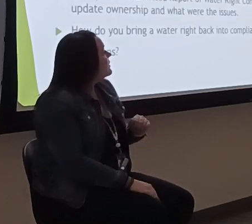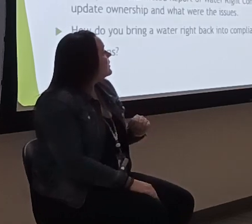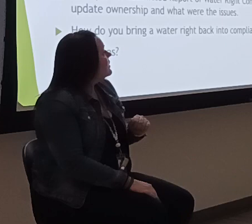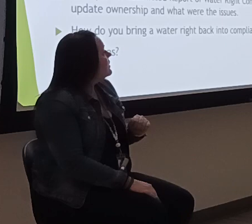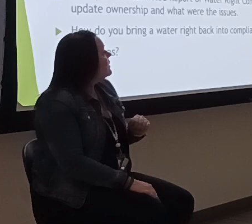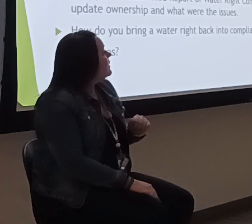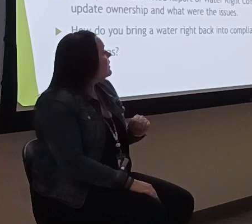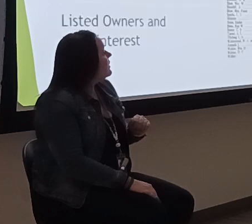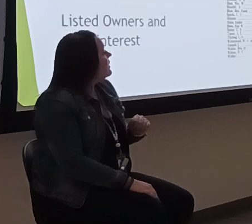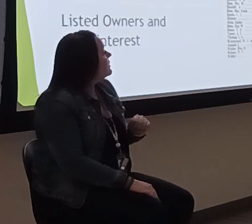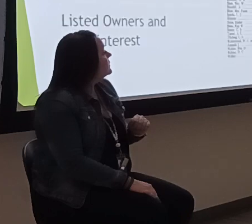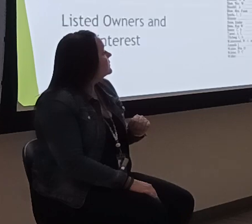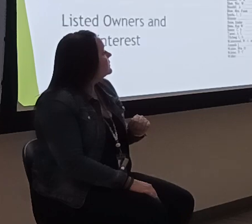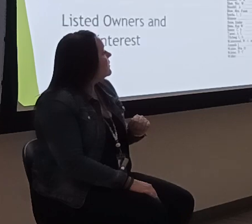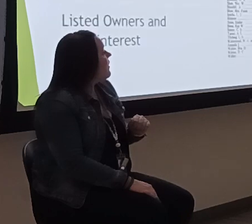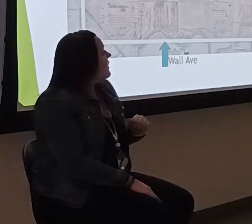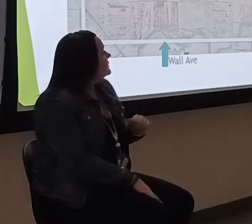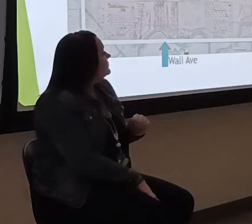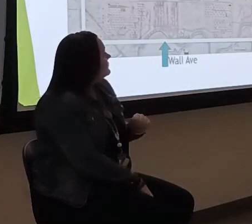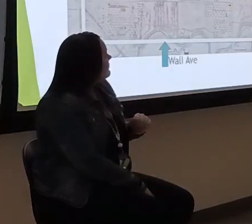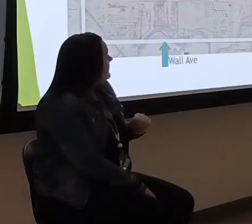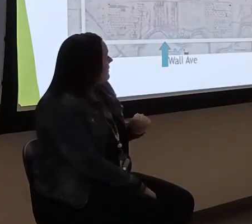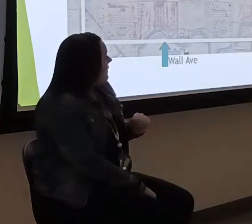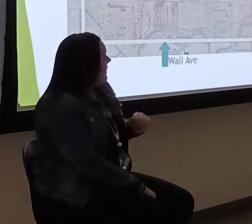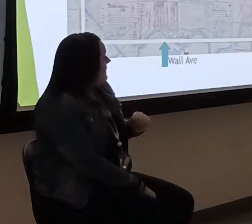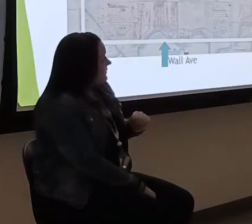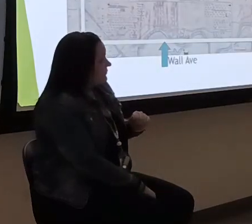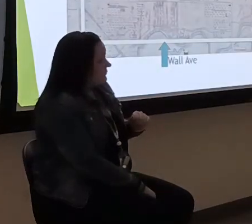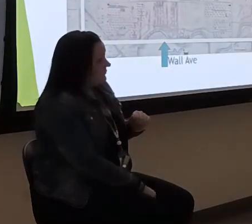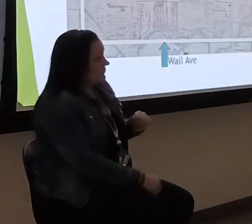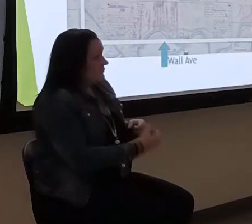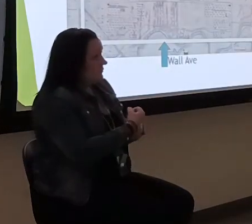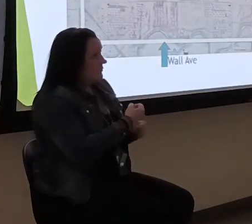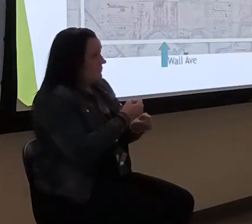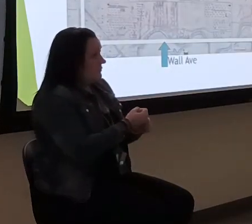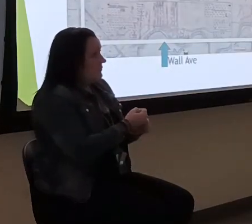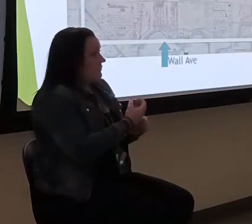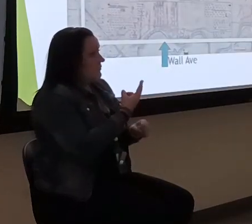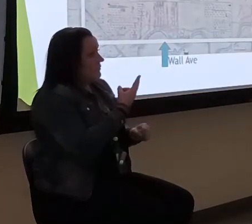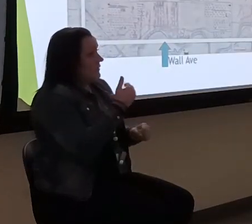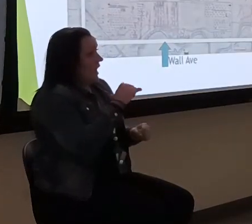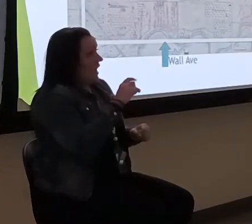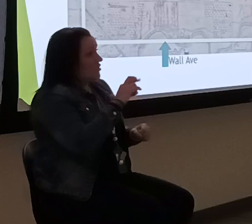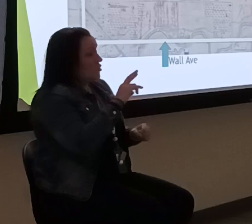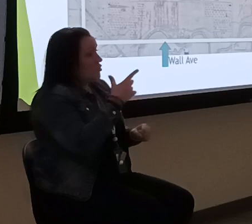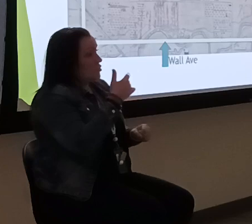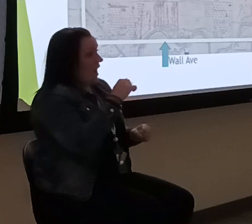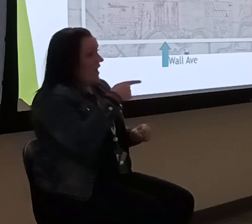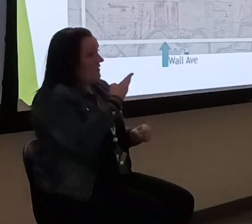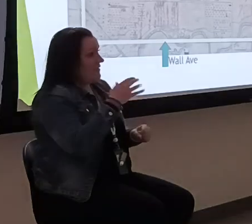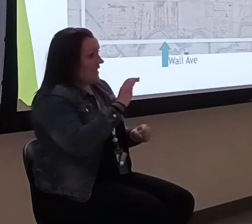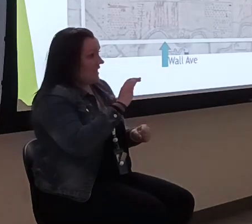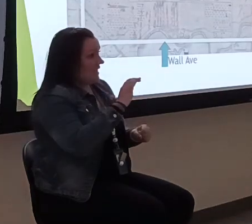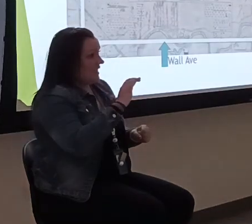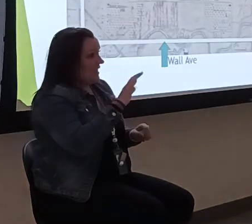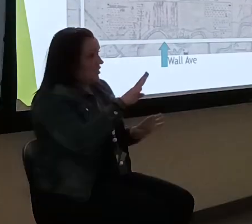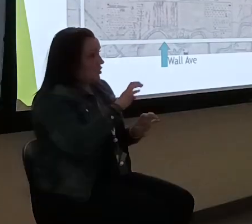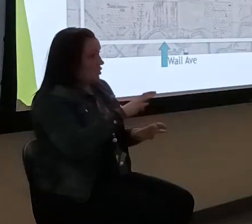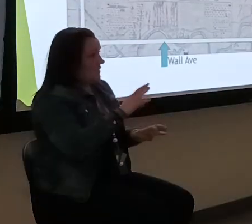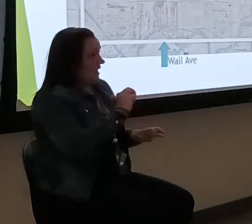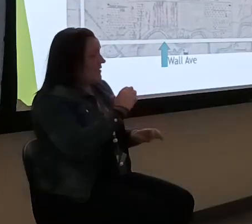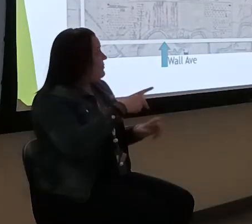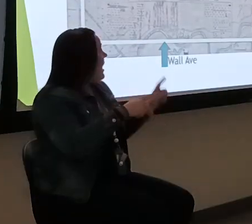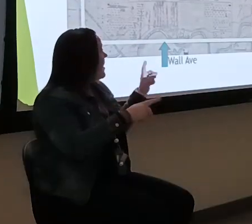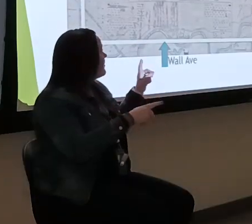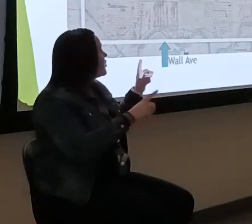wrong way. I know it's down. It's weird. We also prepared a hydrographic survey map. Now this hydrographic survey map shows